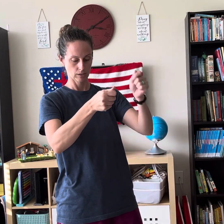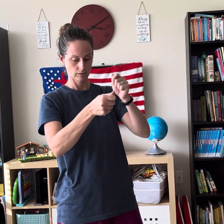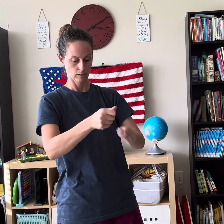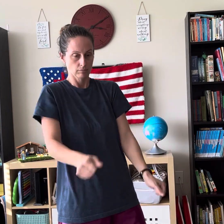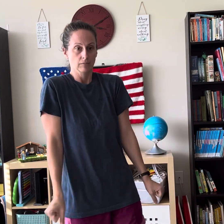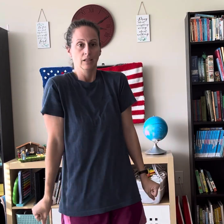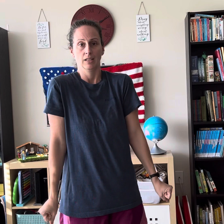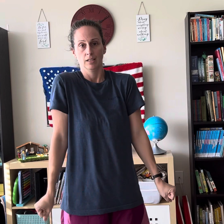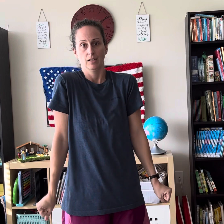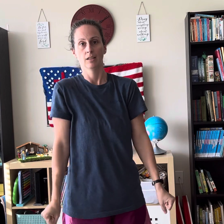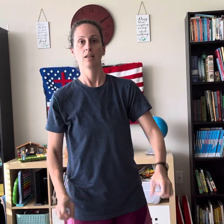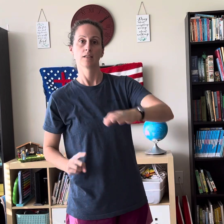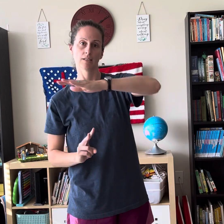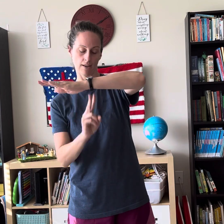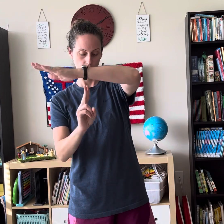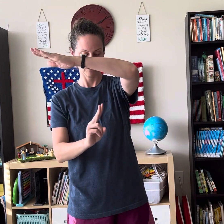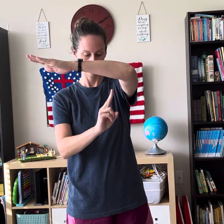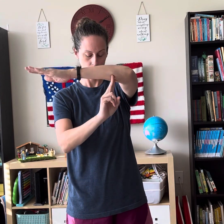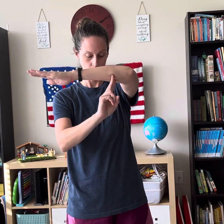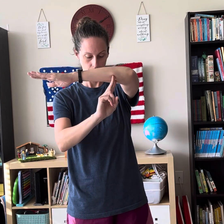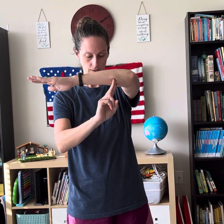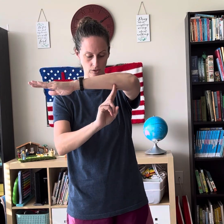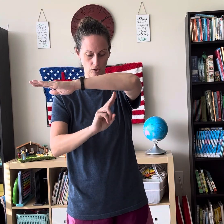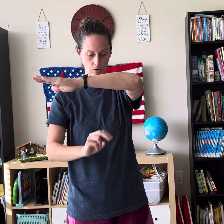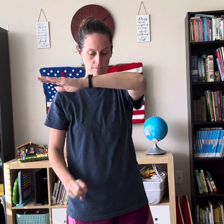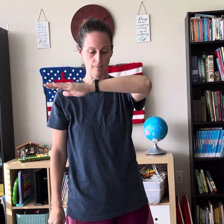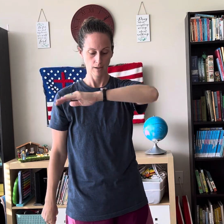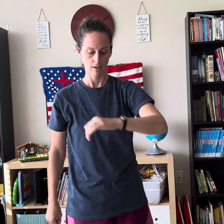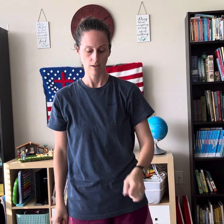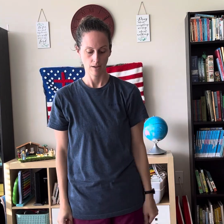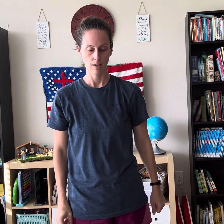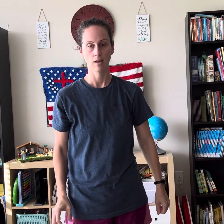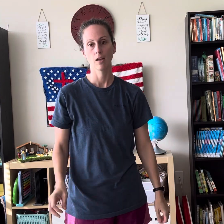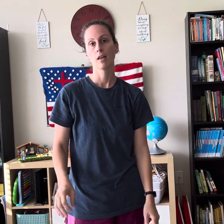Hudson Bay, San Francisco Bay,